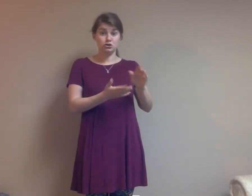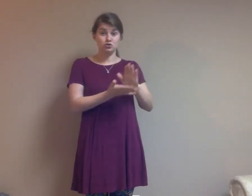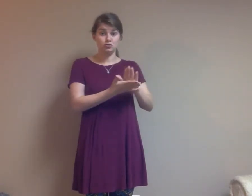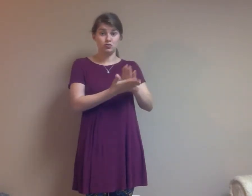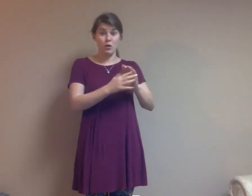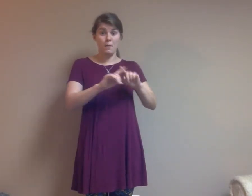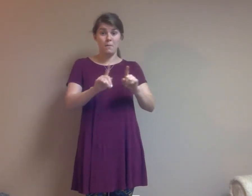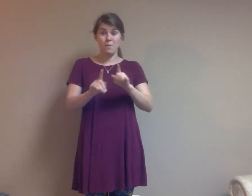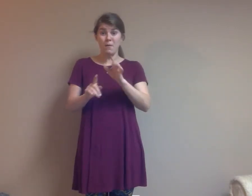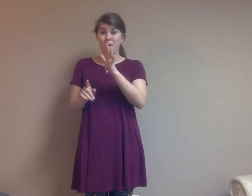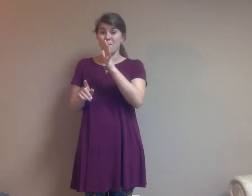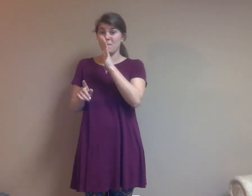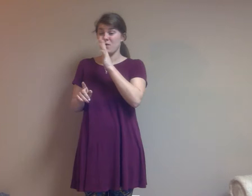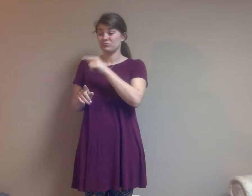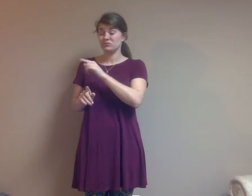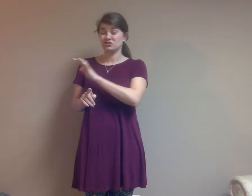It's difficult. It's going to really, really